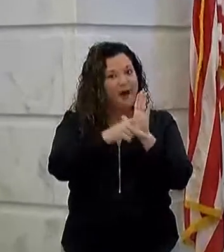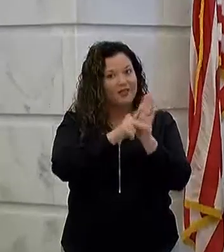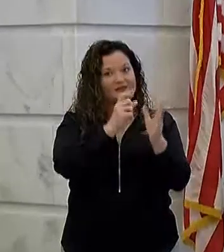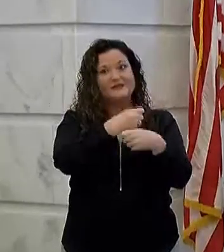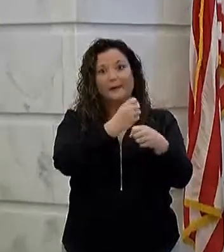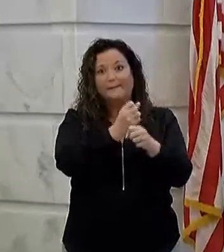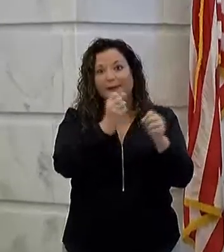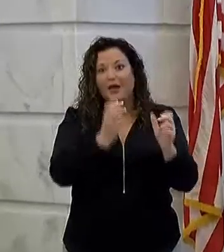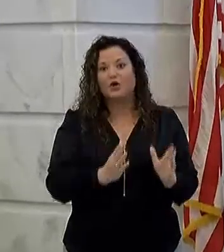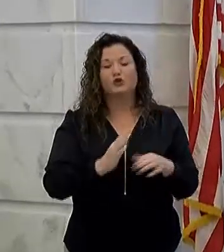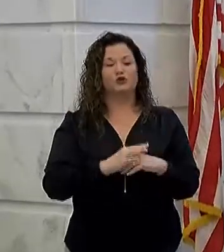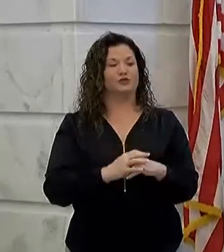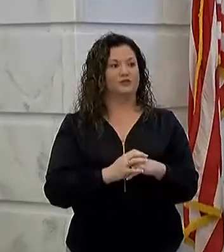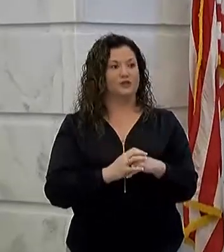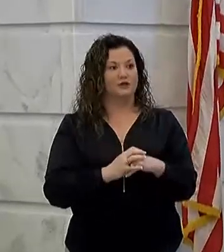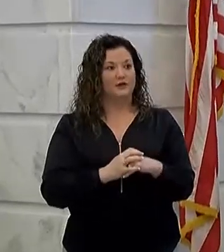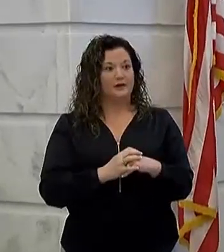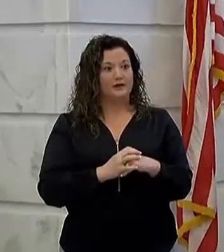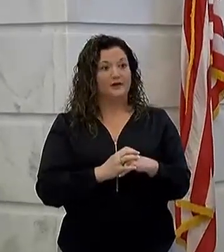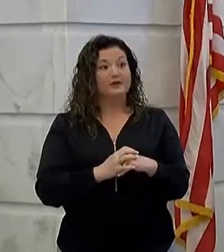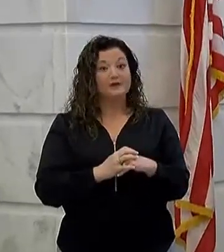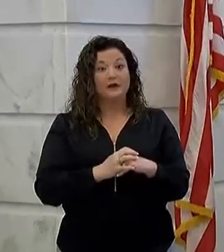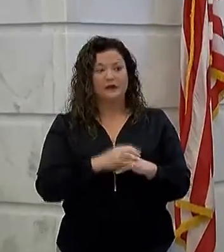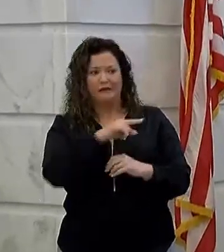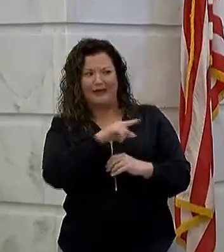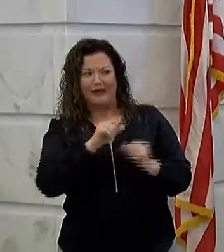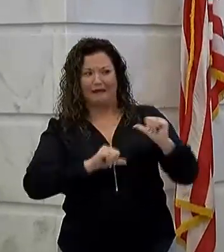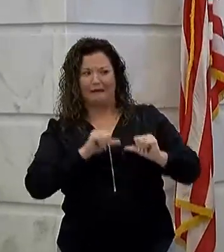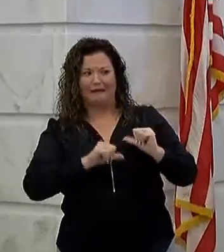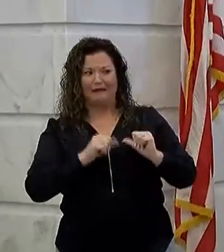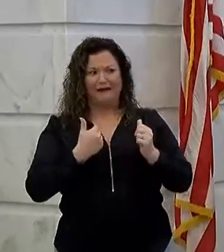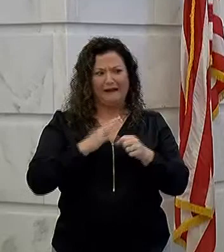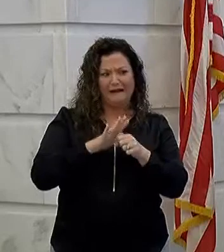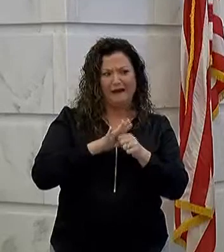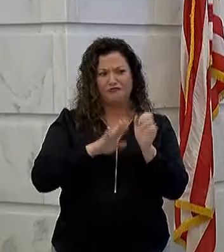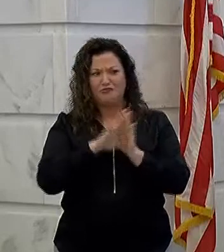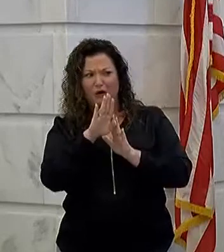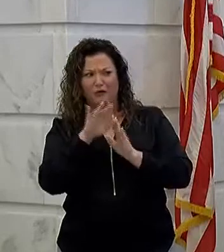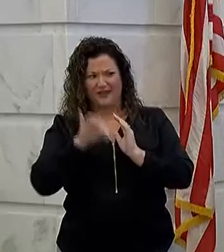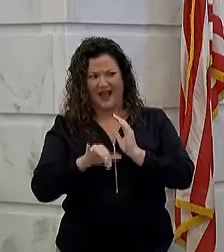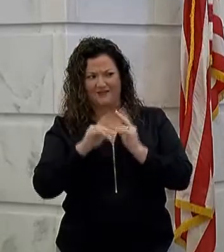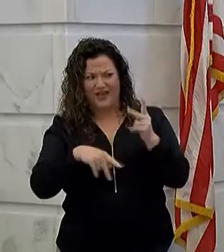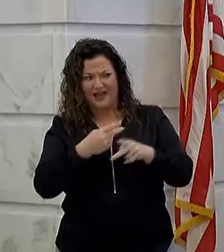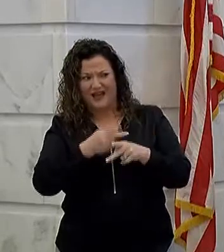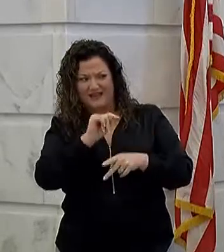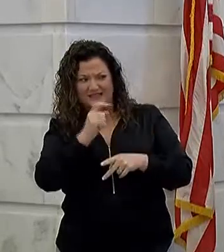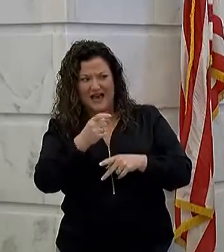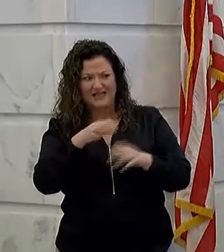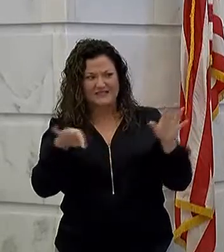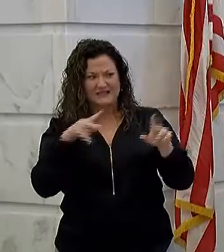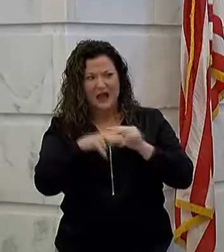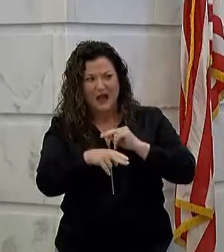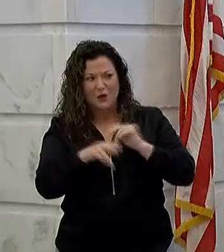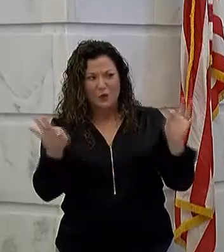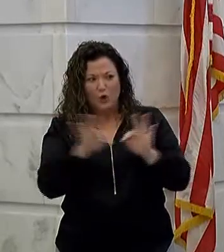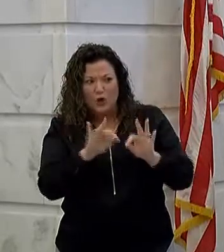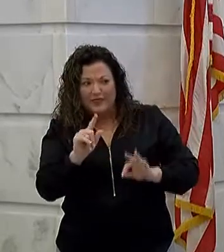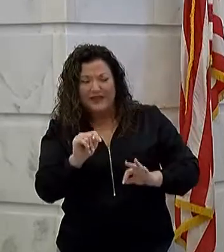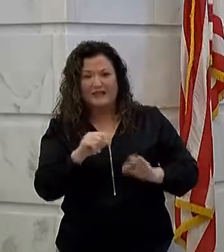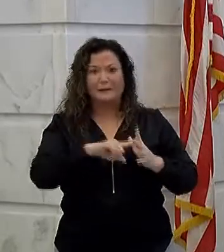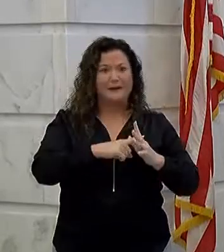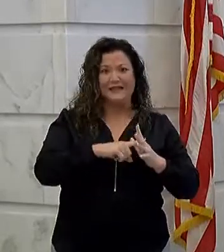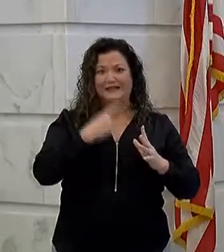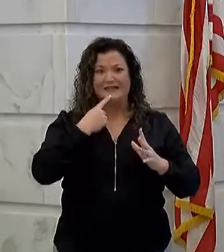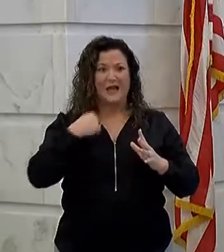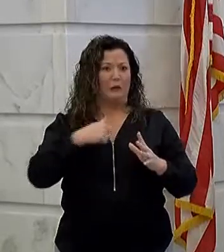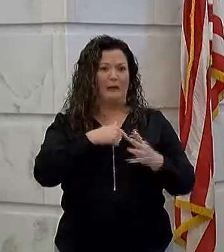policymakers, those that question whether we can create enough growth to have these kind of tax cuts. You know, at the beginning they said we're going to be